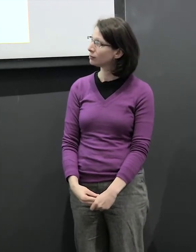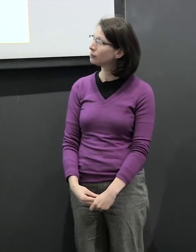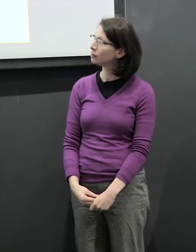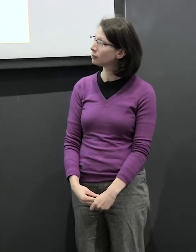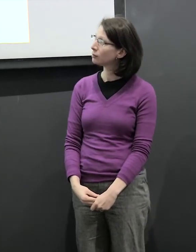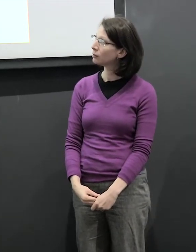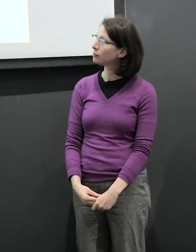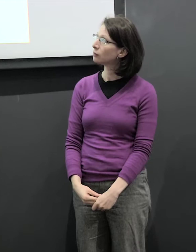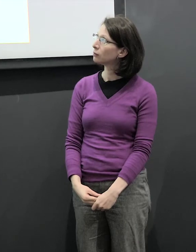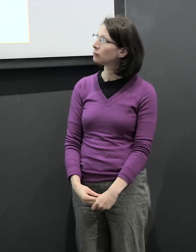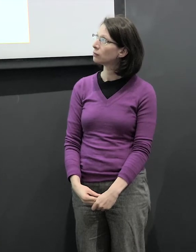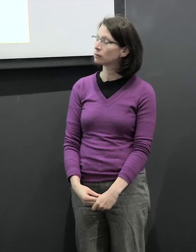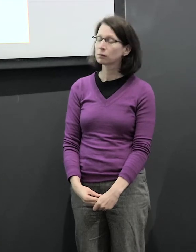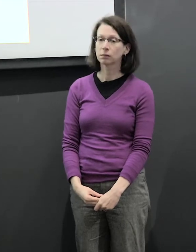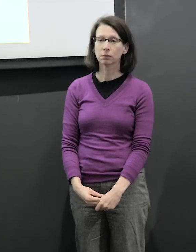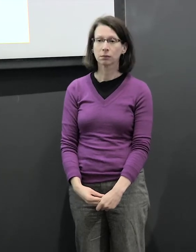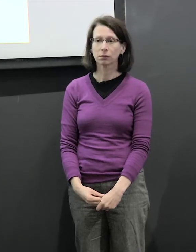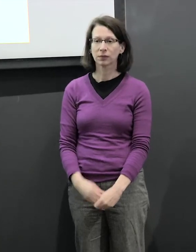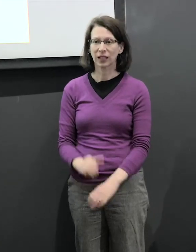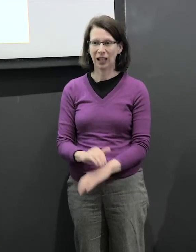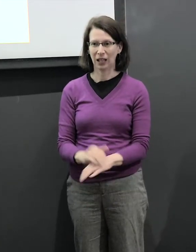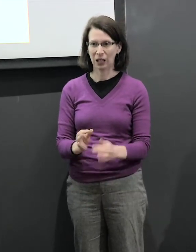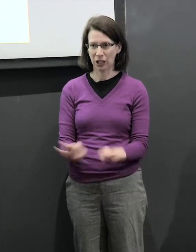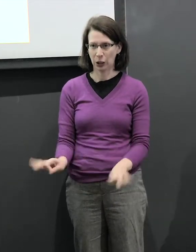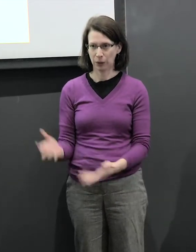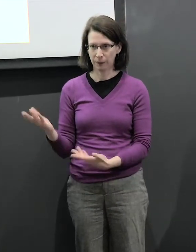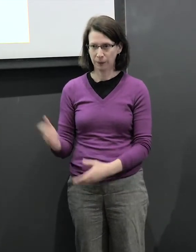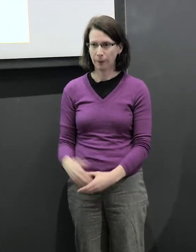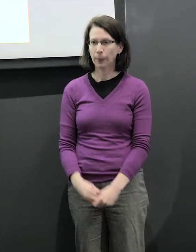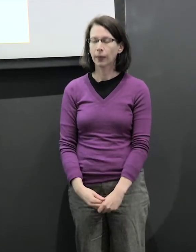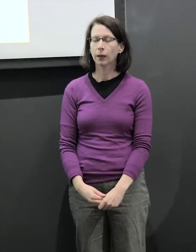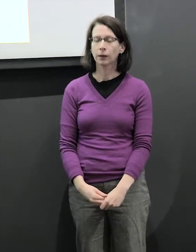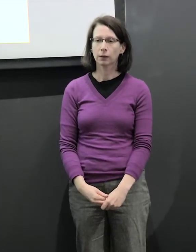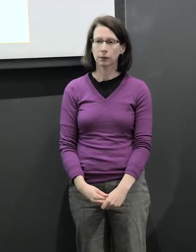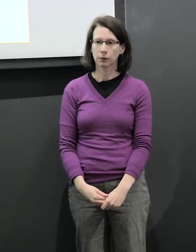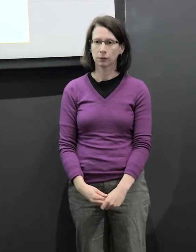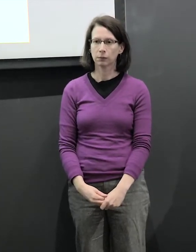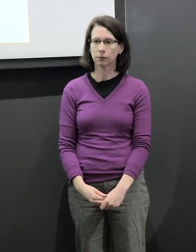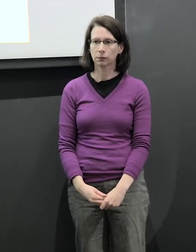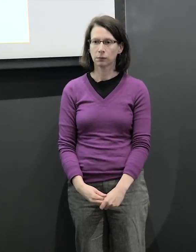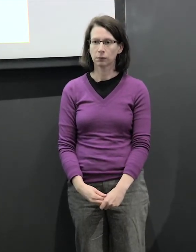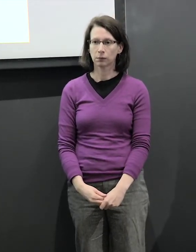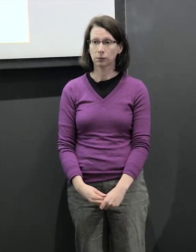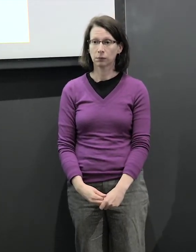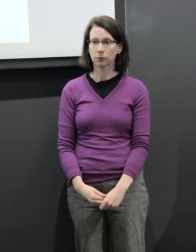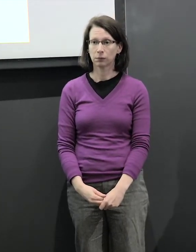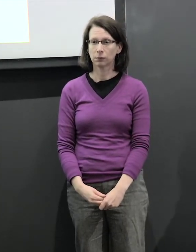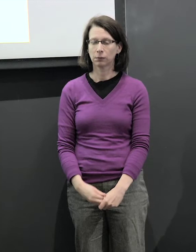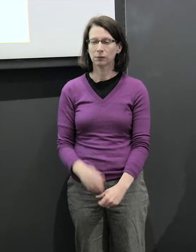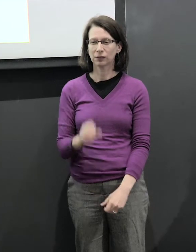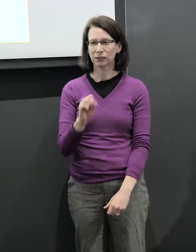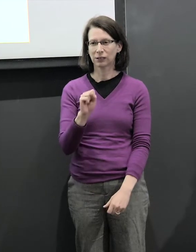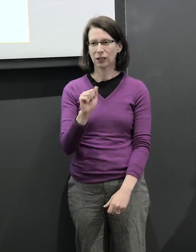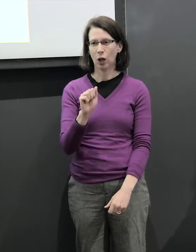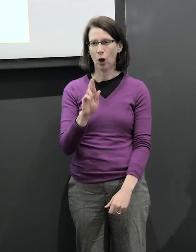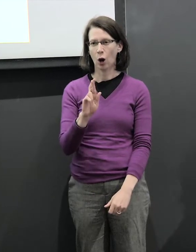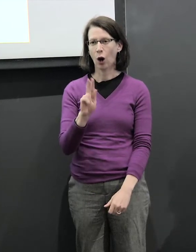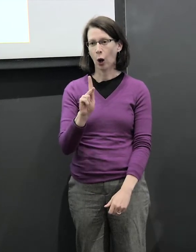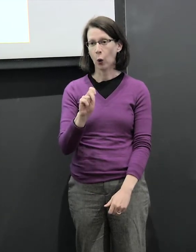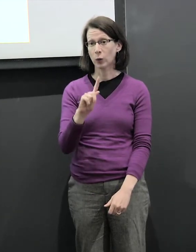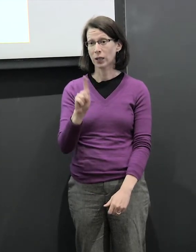English. Sarkozy told Obama that he would win the election. There is an